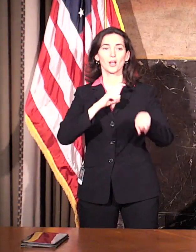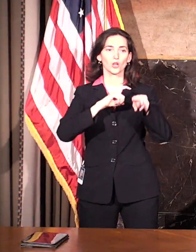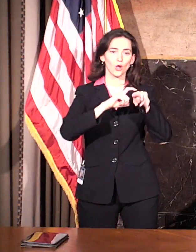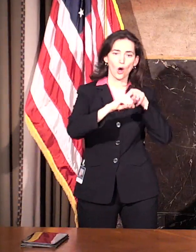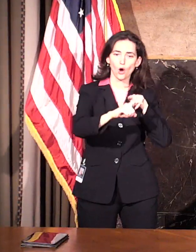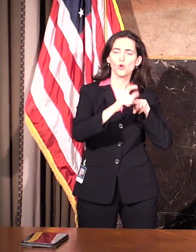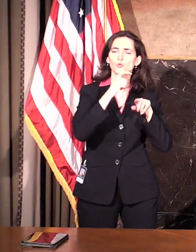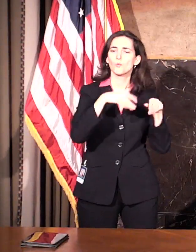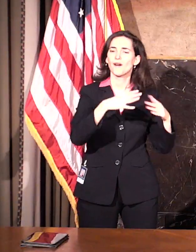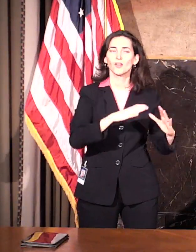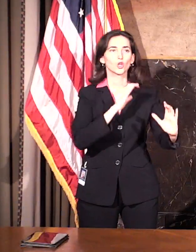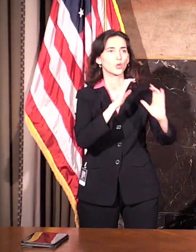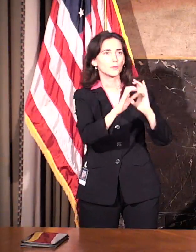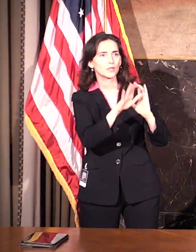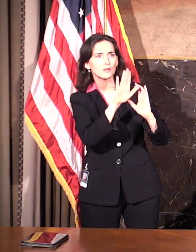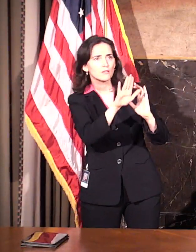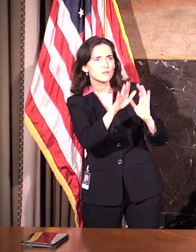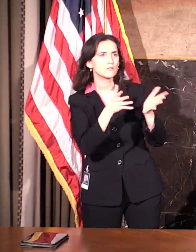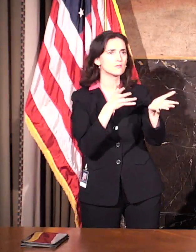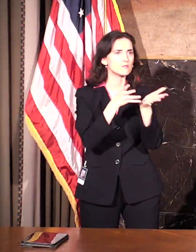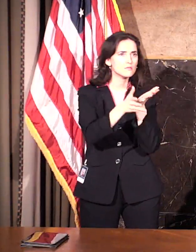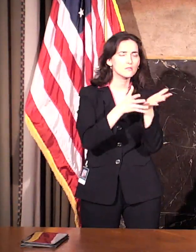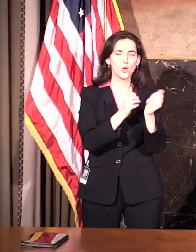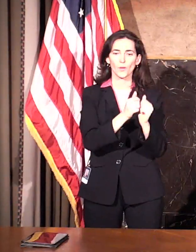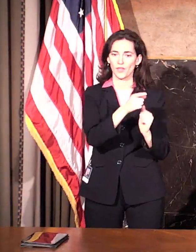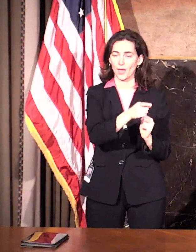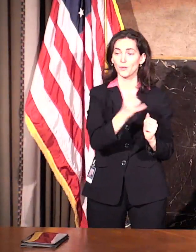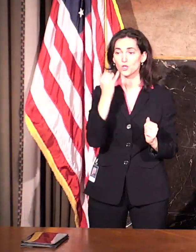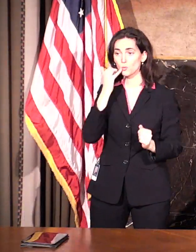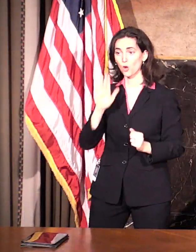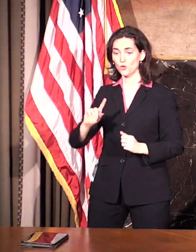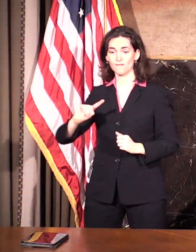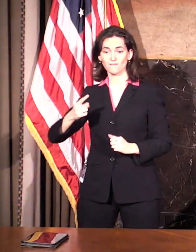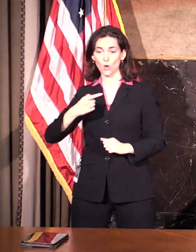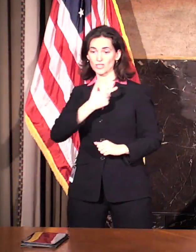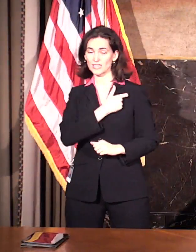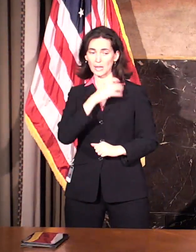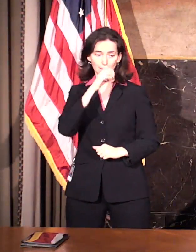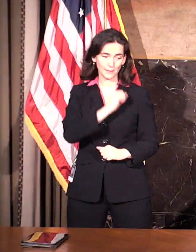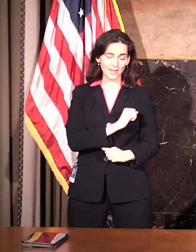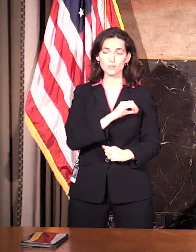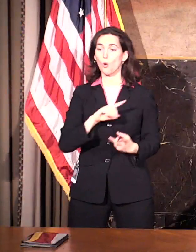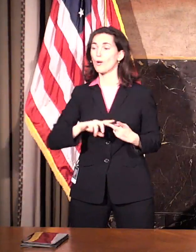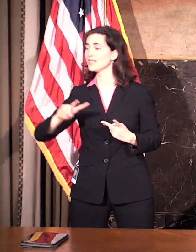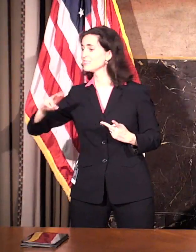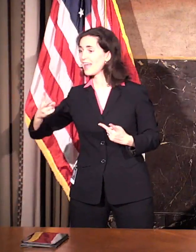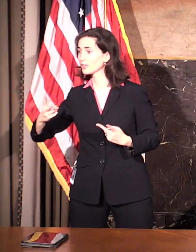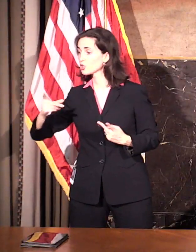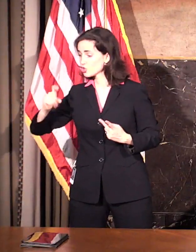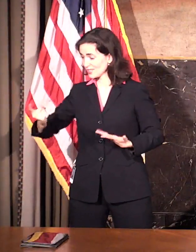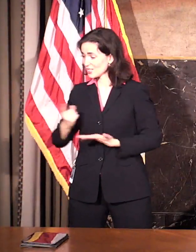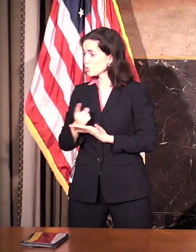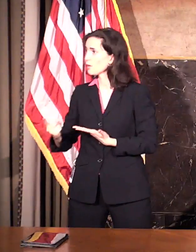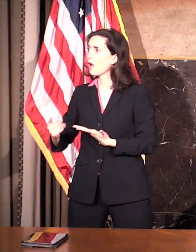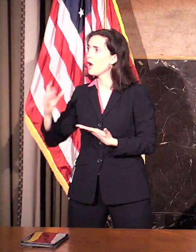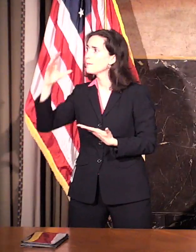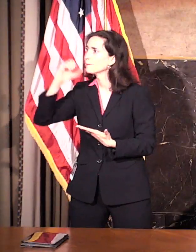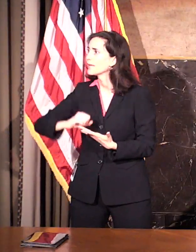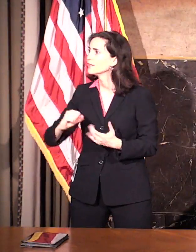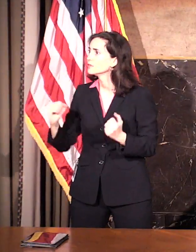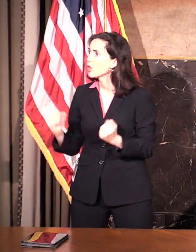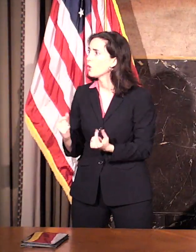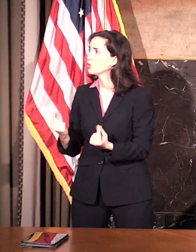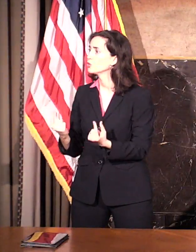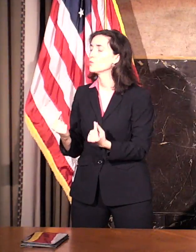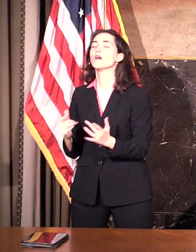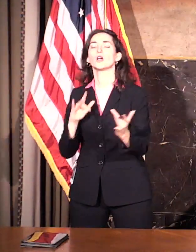with your providers, whether you weren't able to get your first dose or your second dose if it was scheduled for this week. Follow